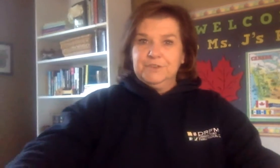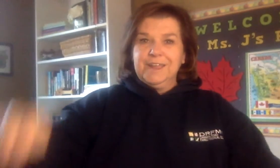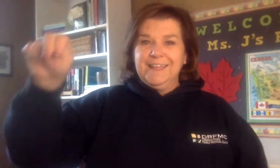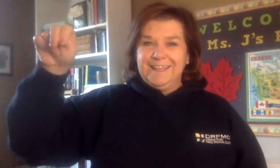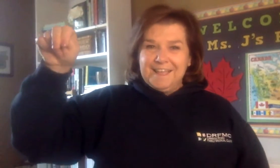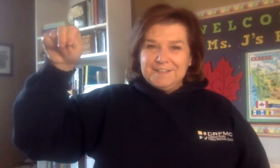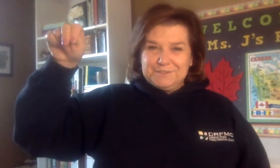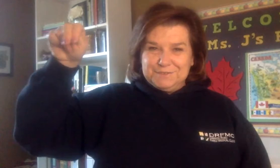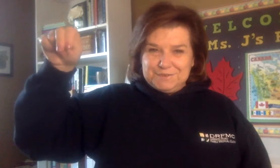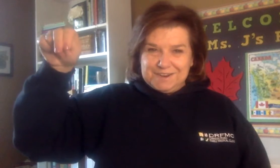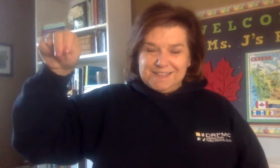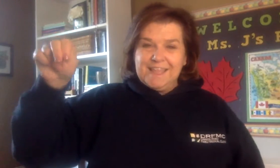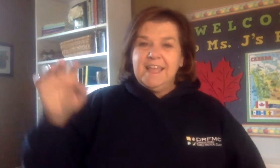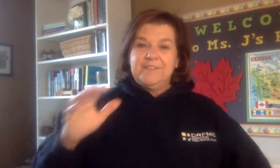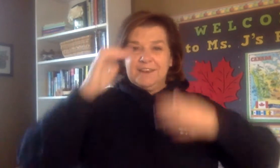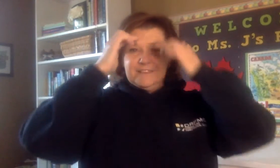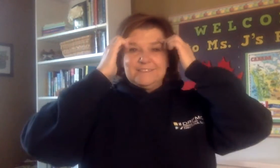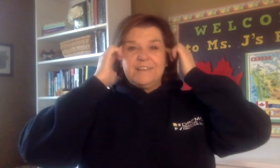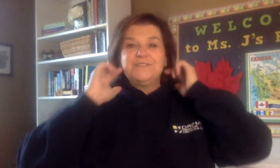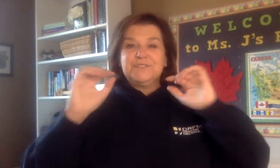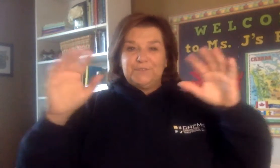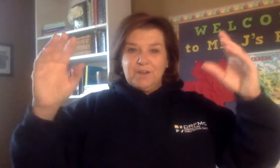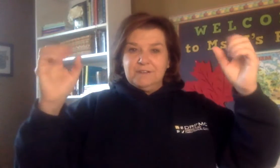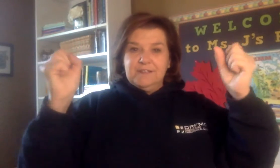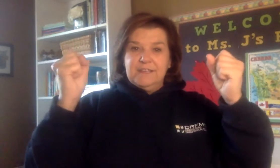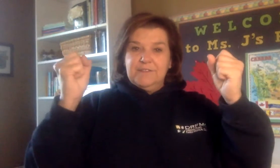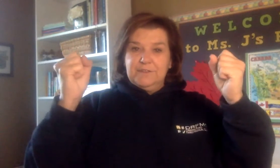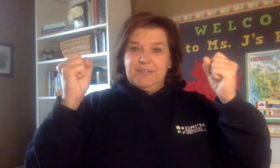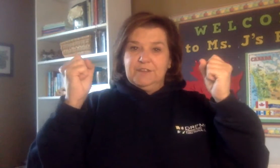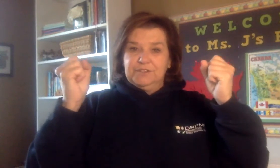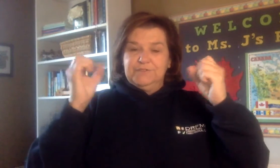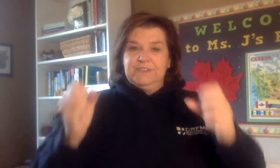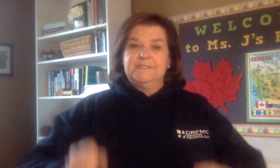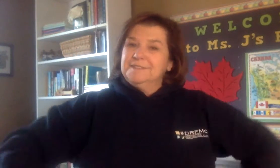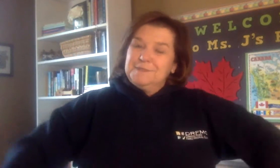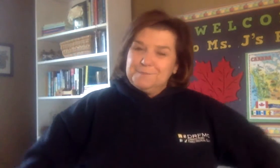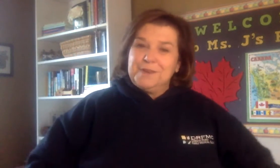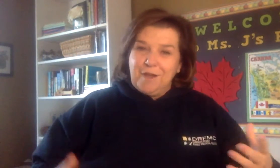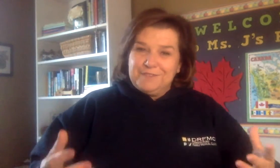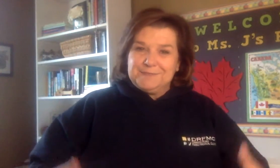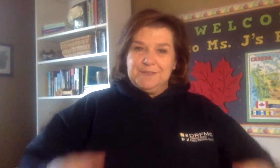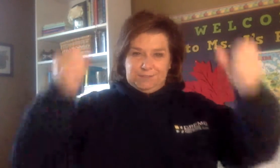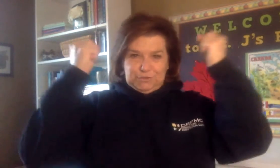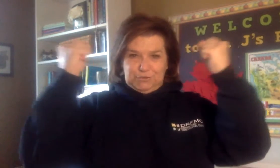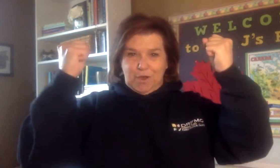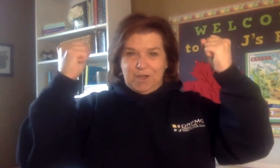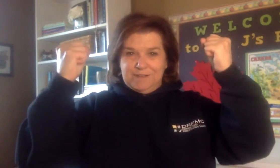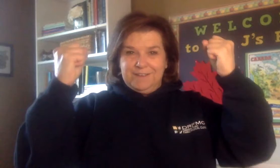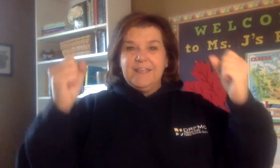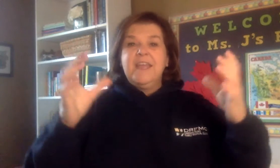Sorry, true north. Then the sign for strong, if you take your two fists, this was a pretty obvious one, strong.